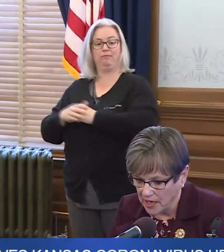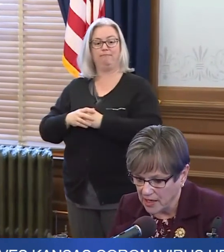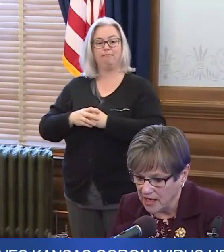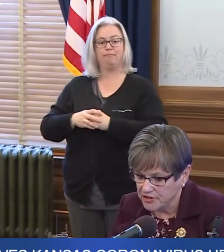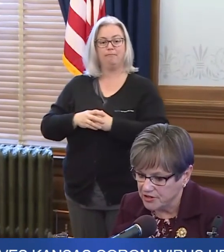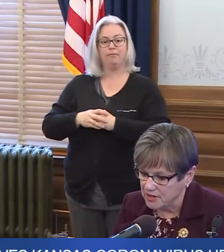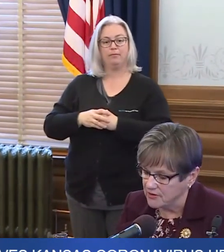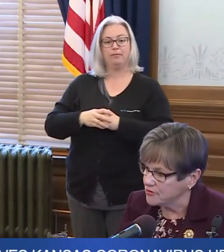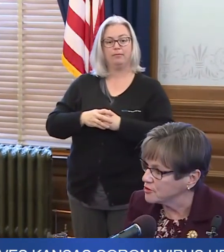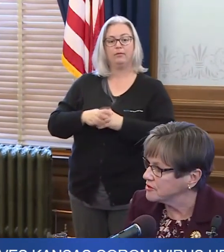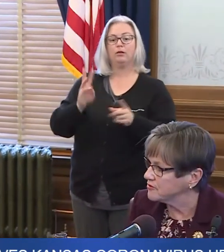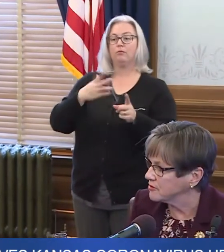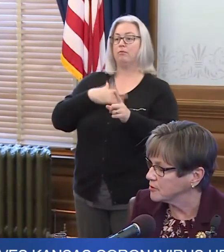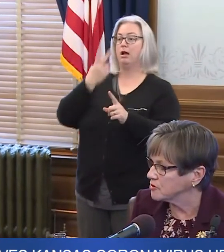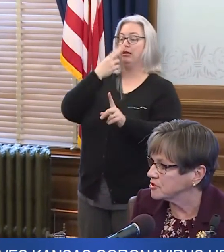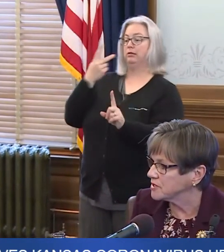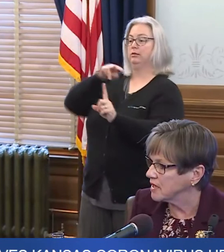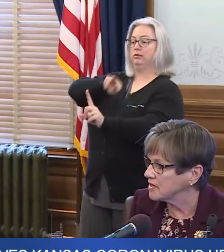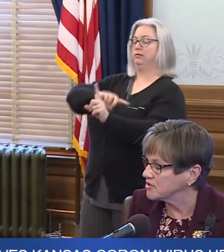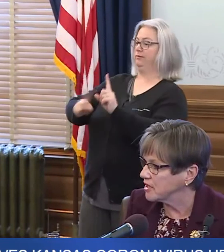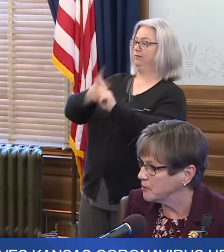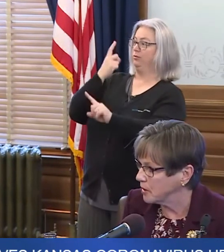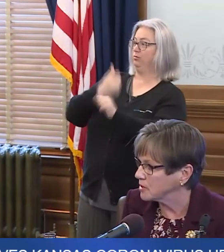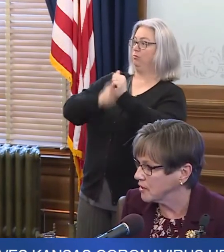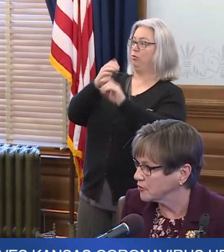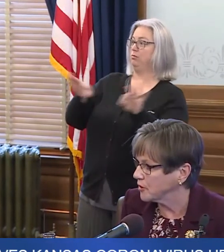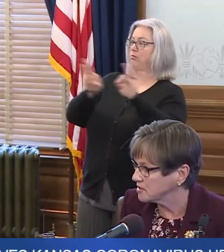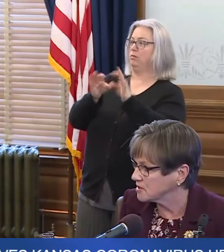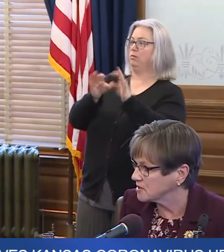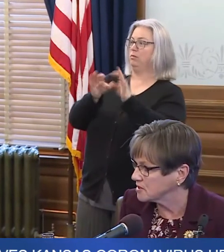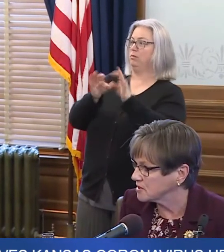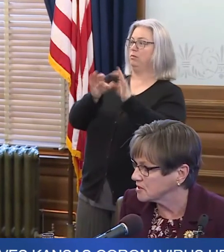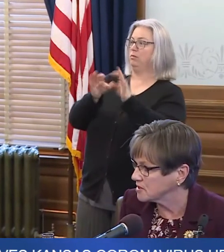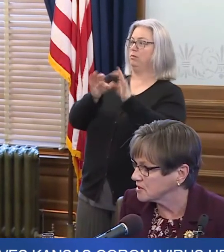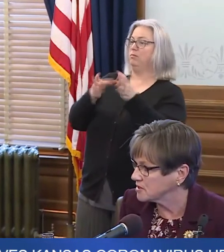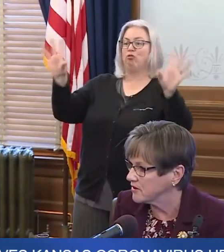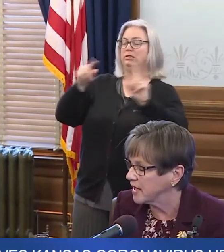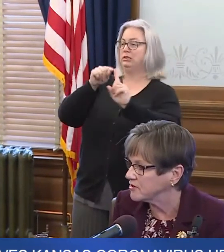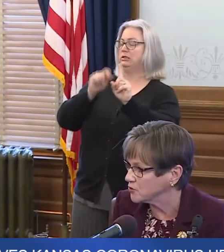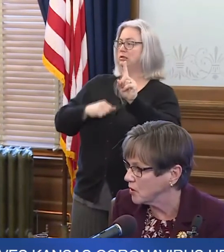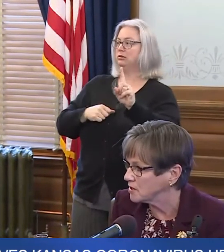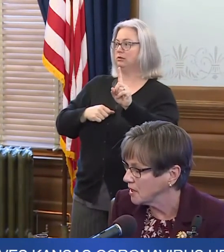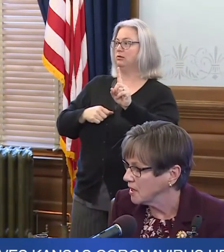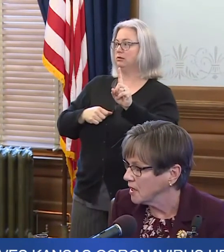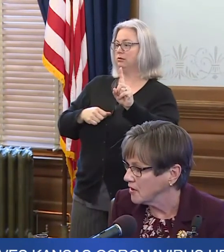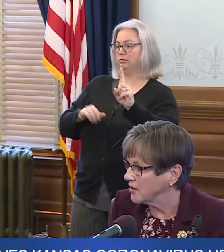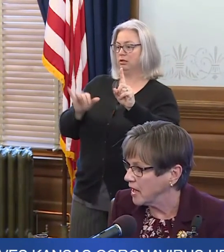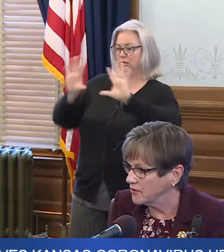Well, I see it first and foremost as a public health crisis. That is